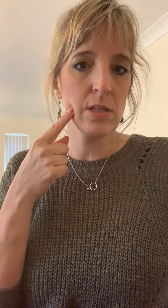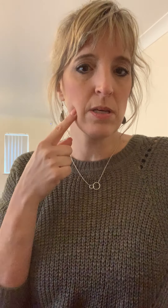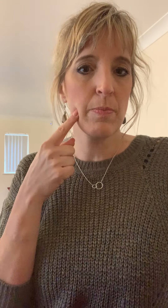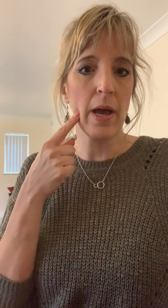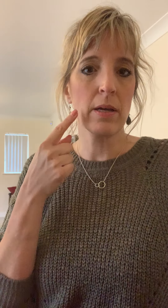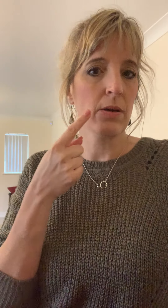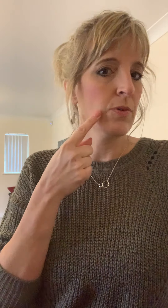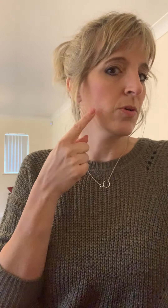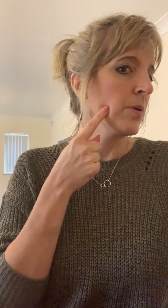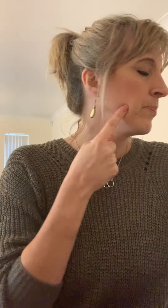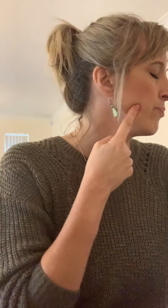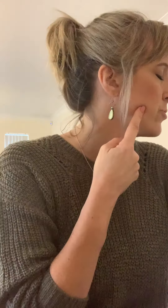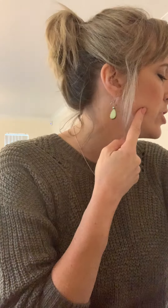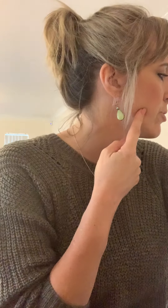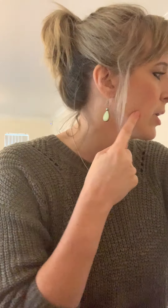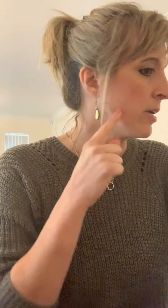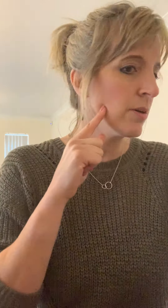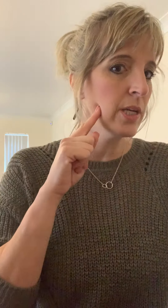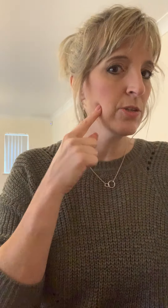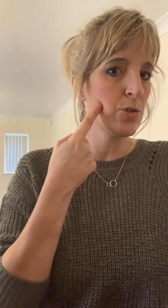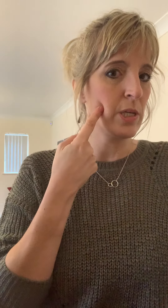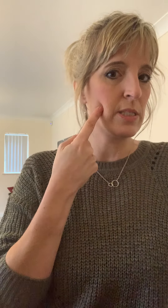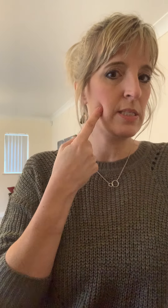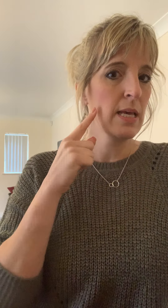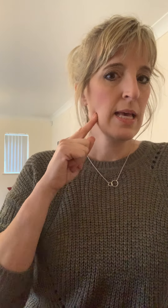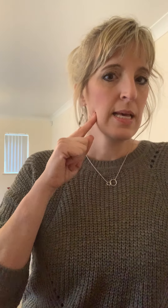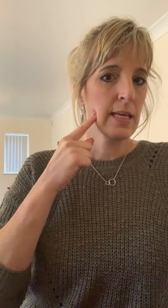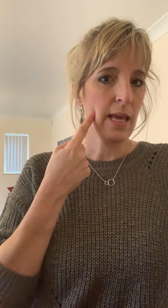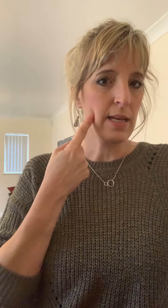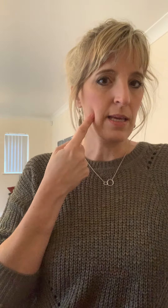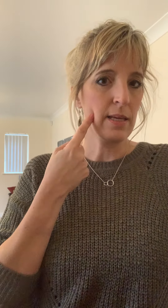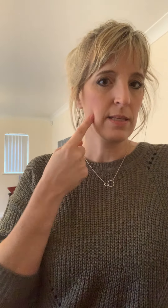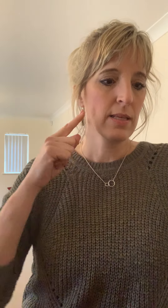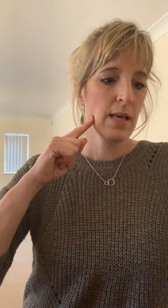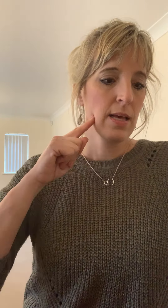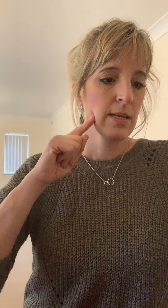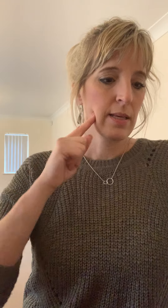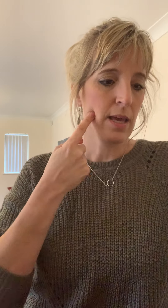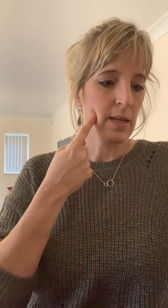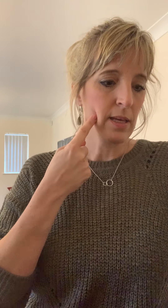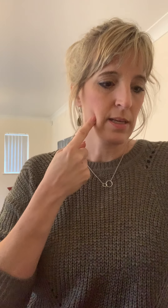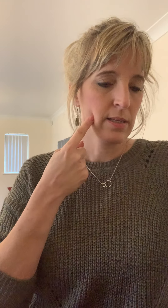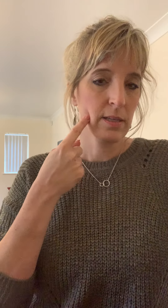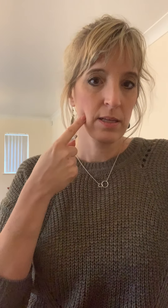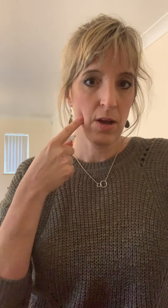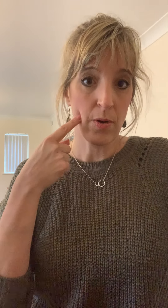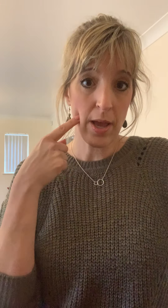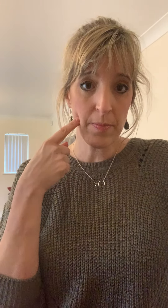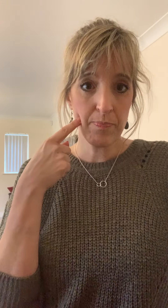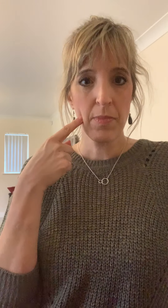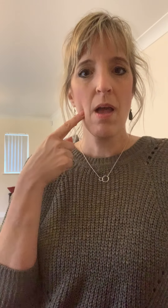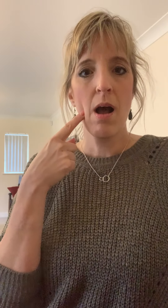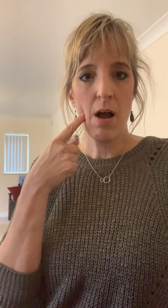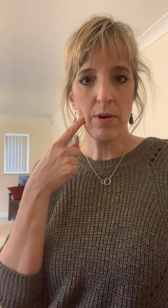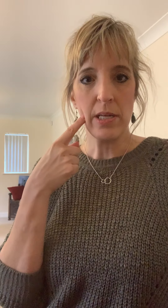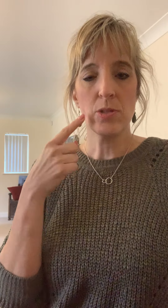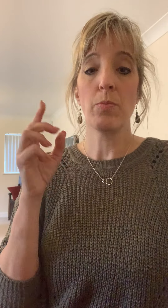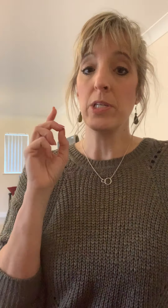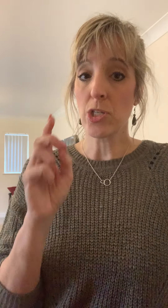the back of your cheek right here and you twist. Candy, candy, okay? All right, so be sure